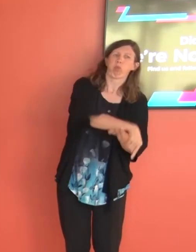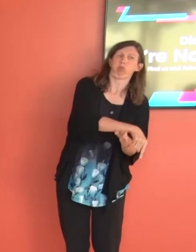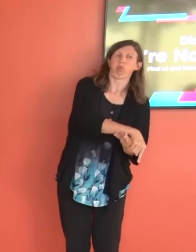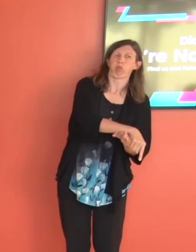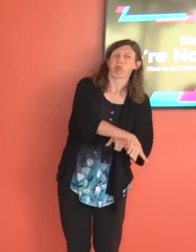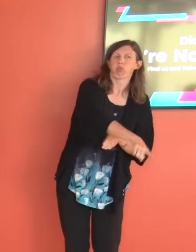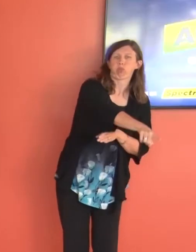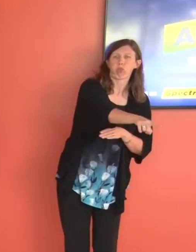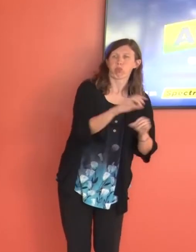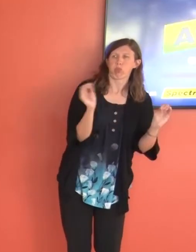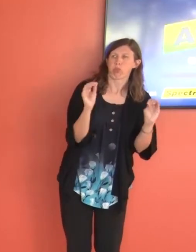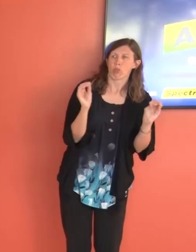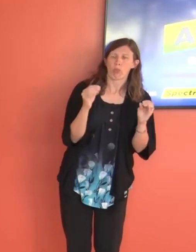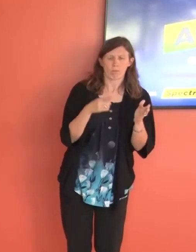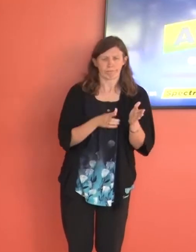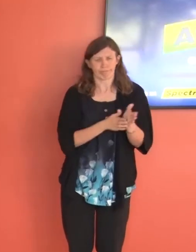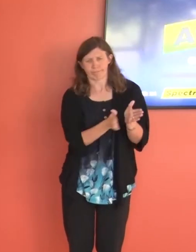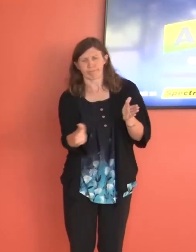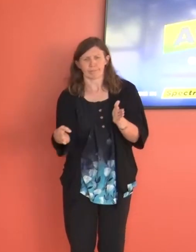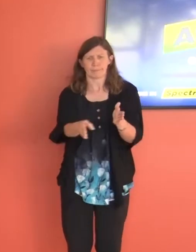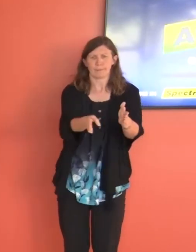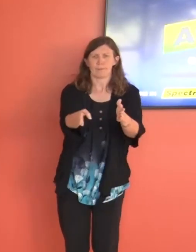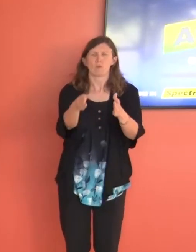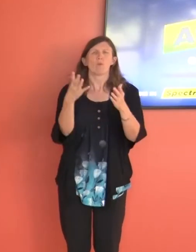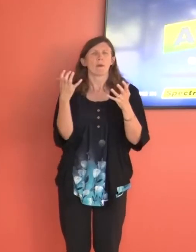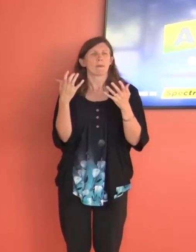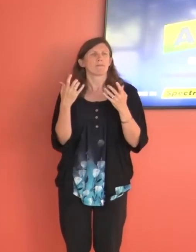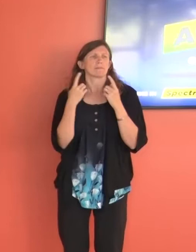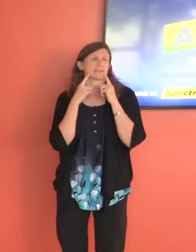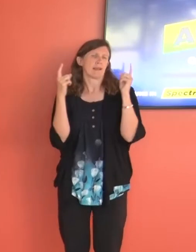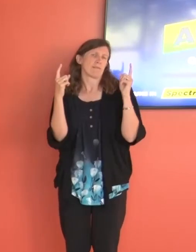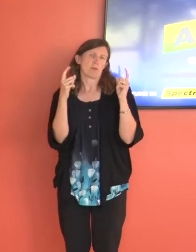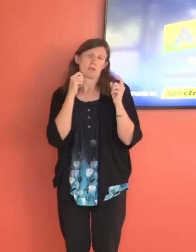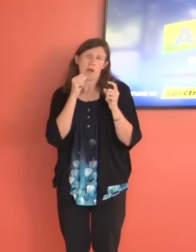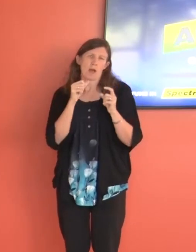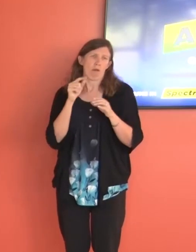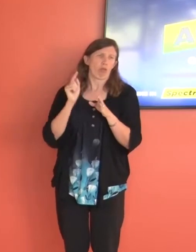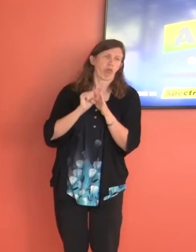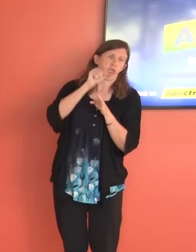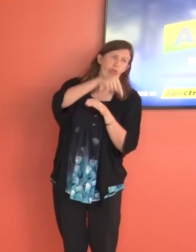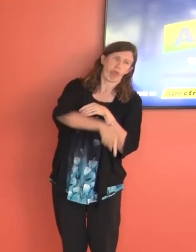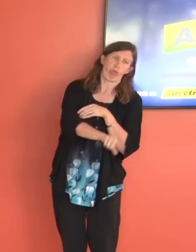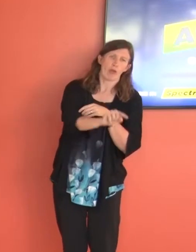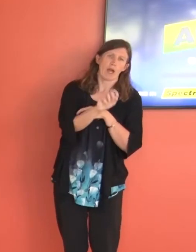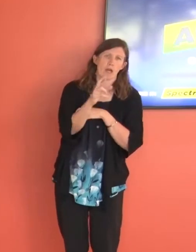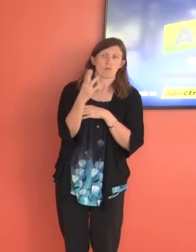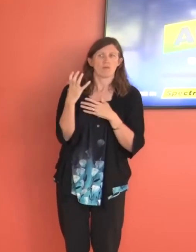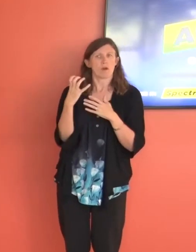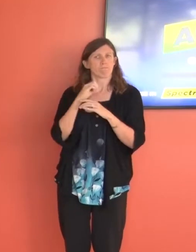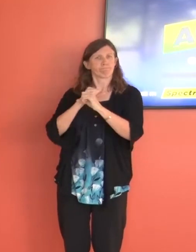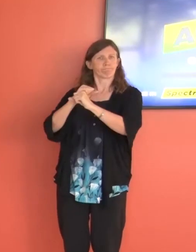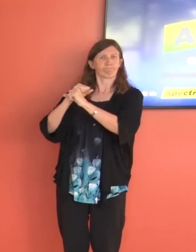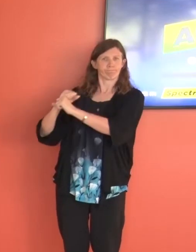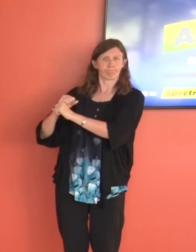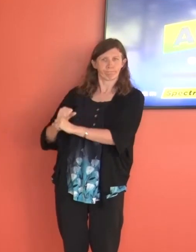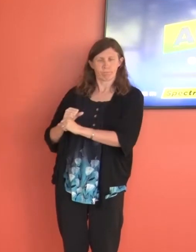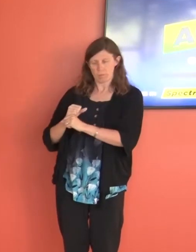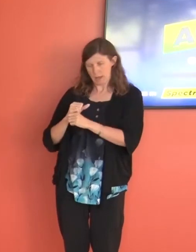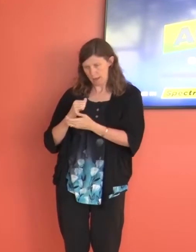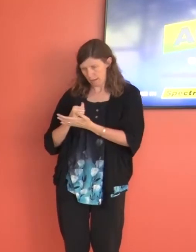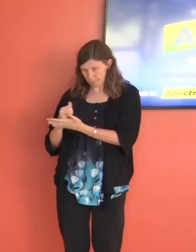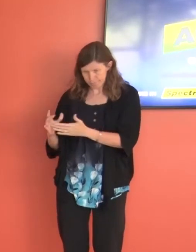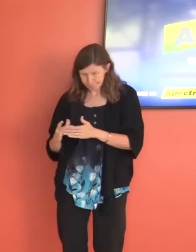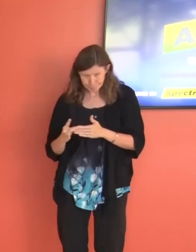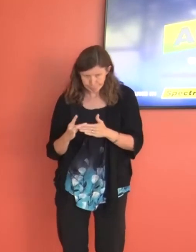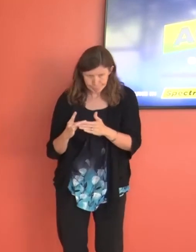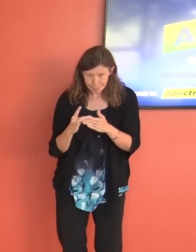our approach to education to be. We don't want students to be able to roll a gutter ball. We want to put those guardrails up to help them be successful. What